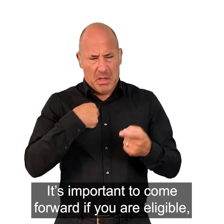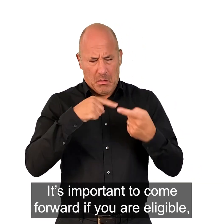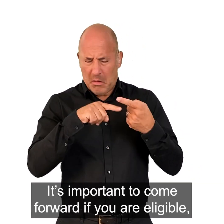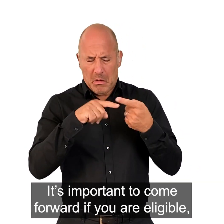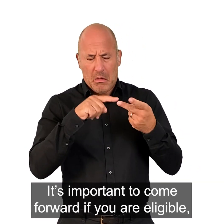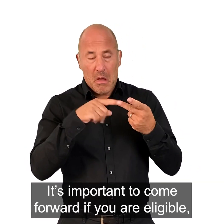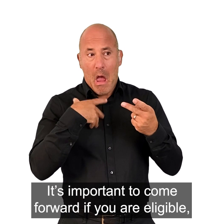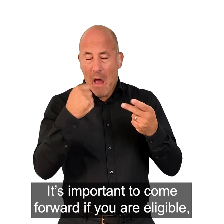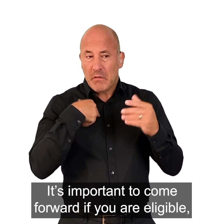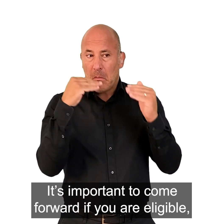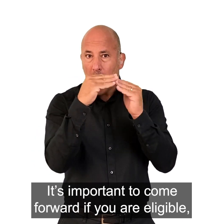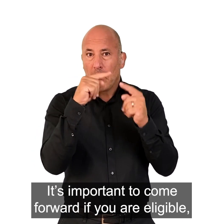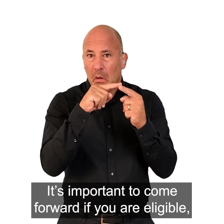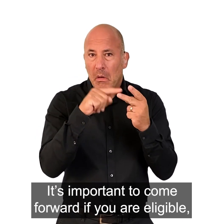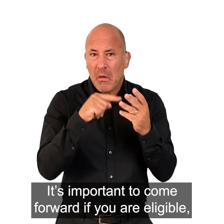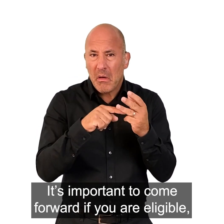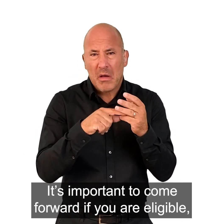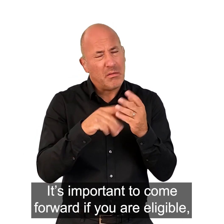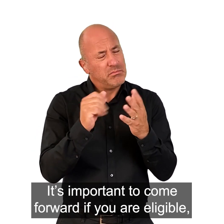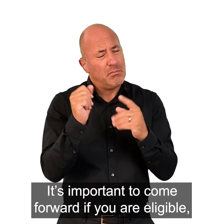It is important to come forward if you are eligible.